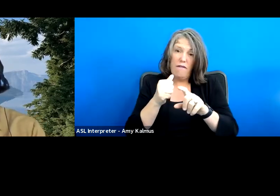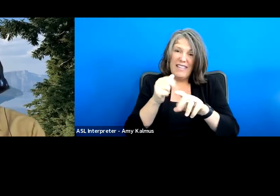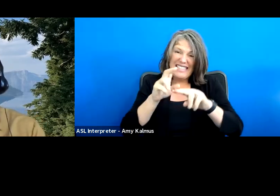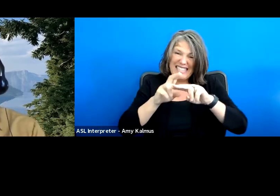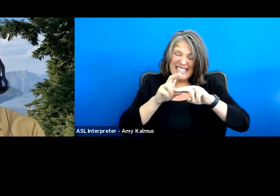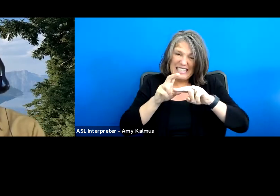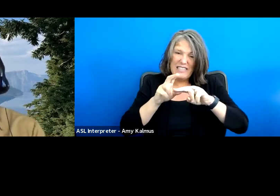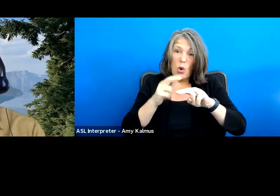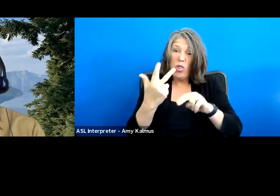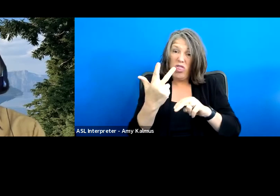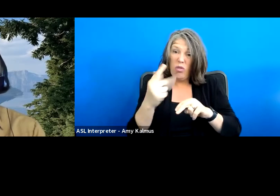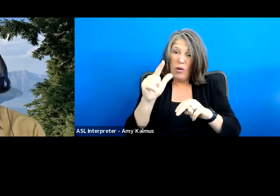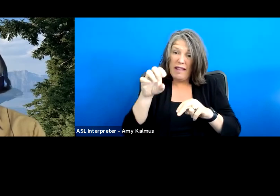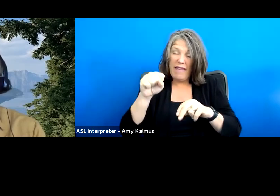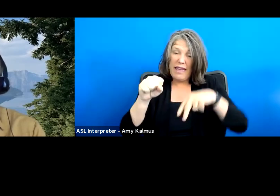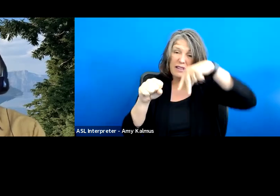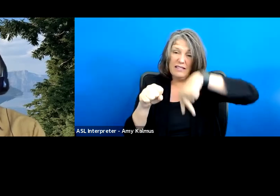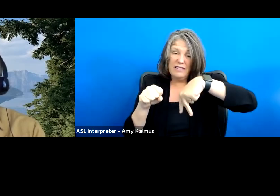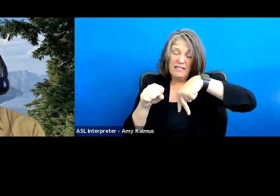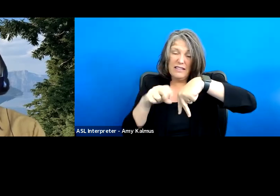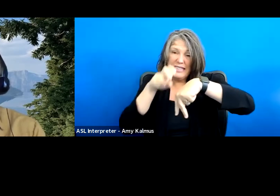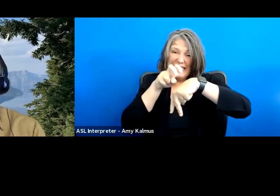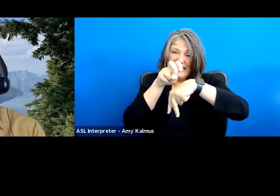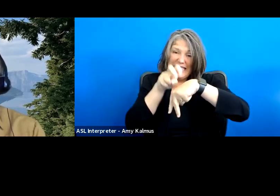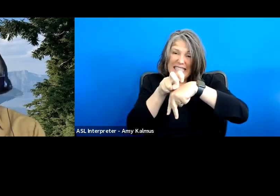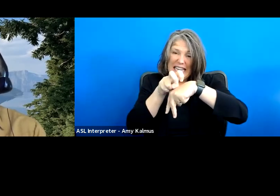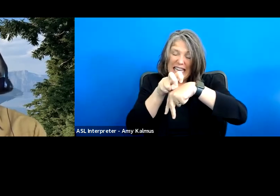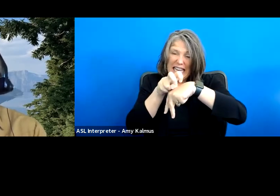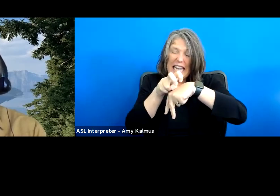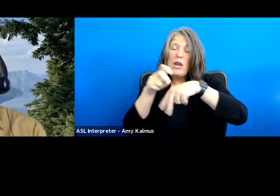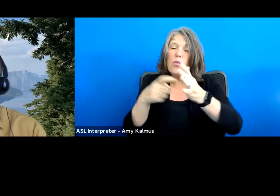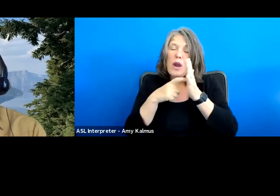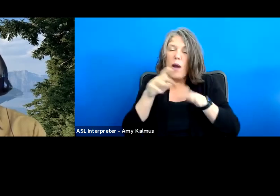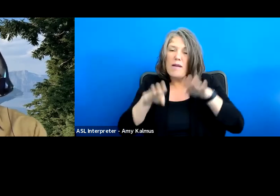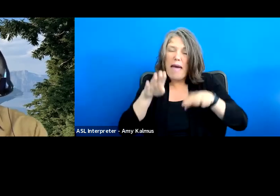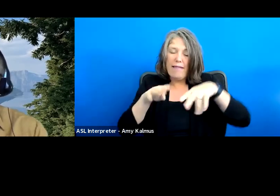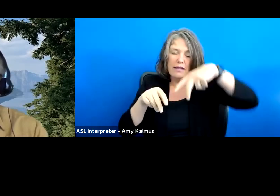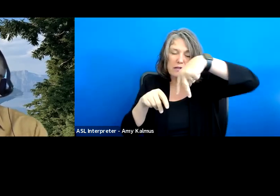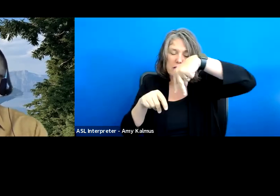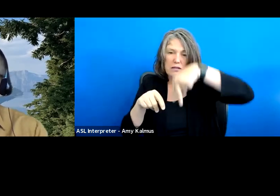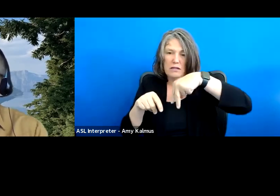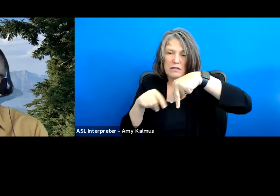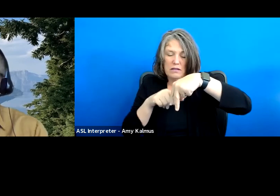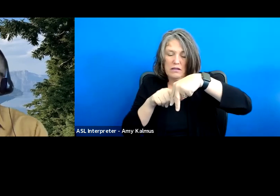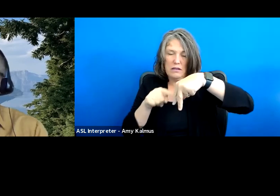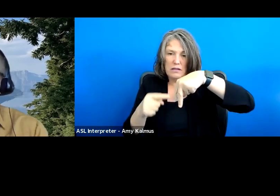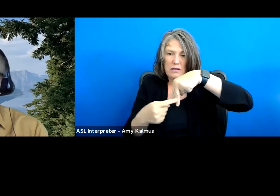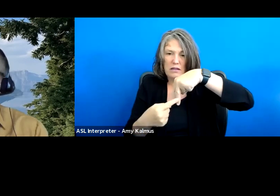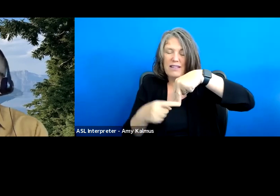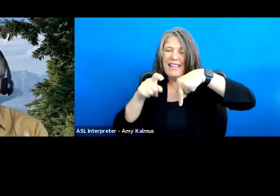that has 3 legs. It requires balance. All 3 legs need to be stable,